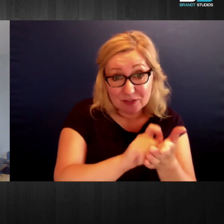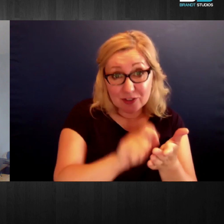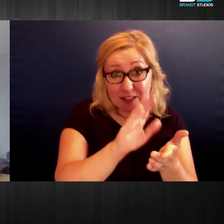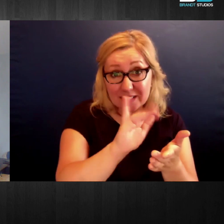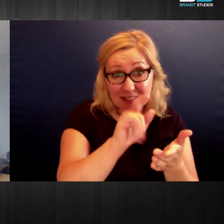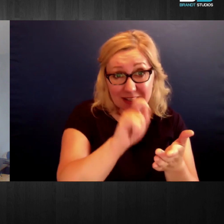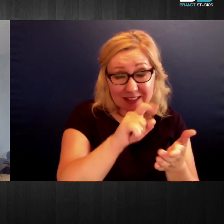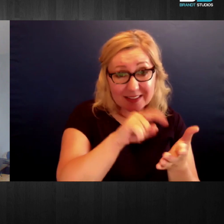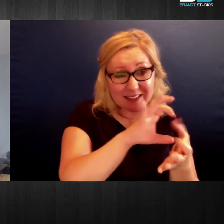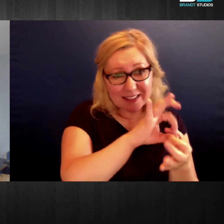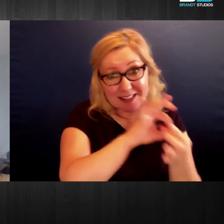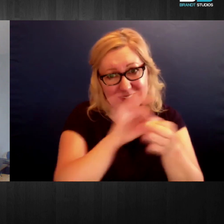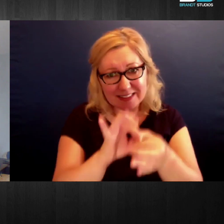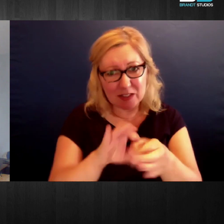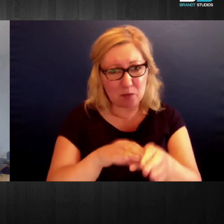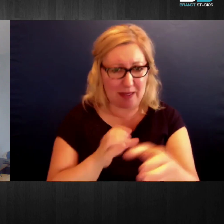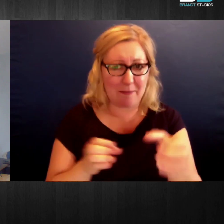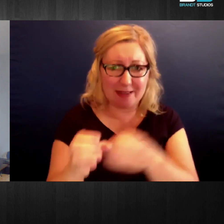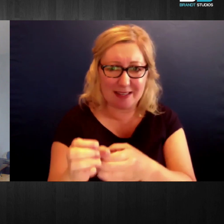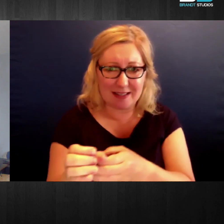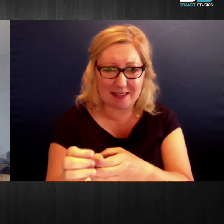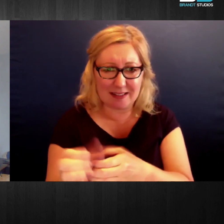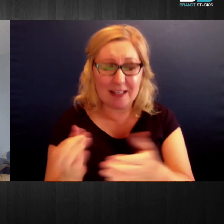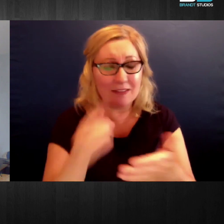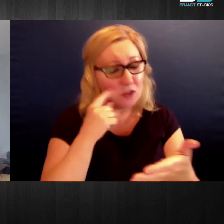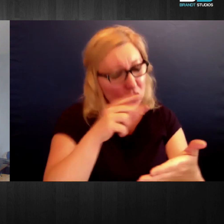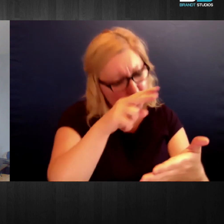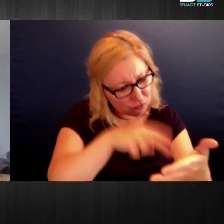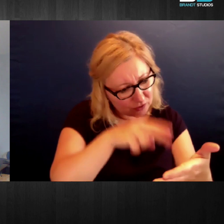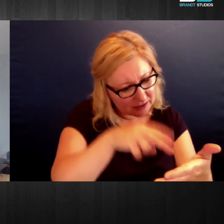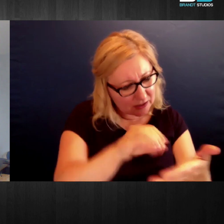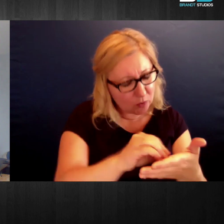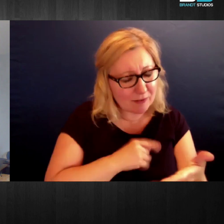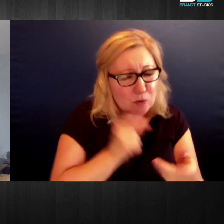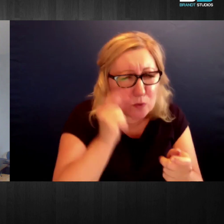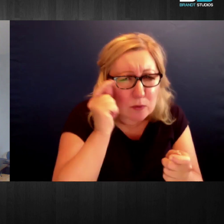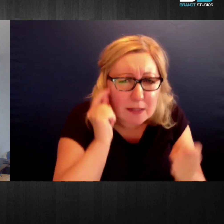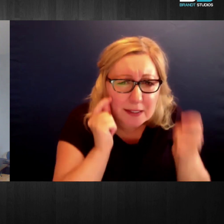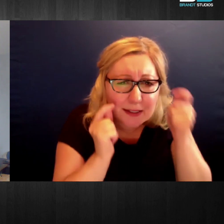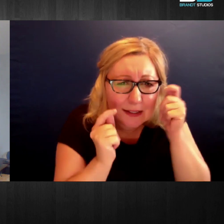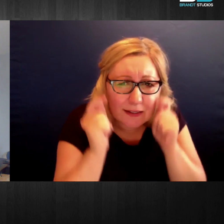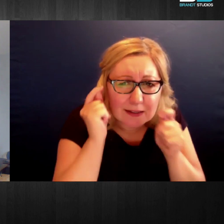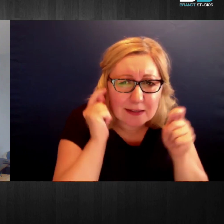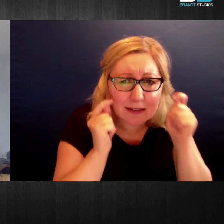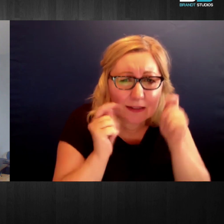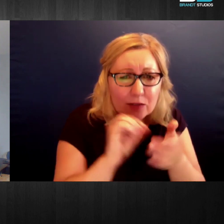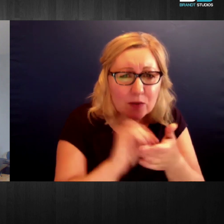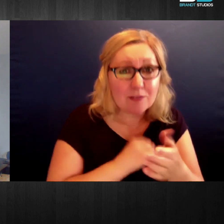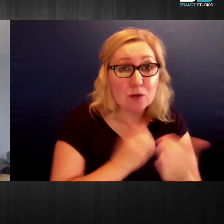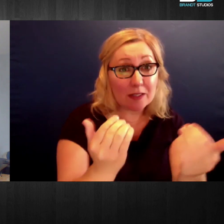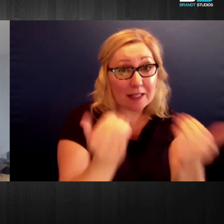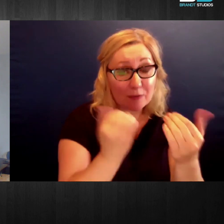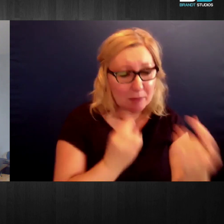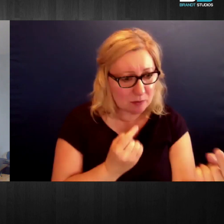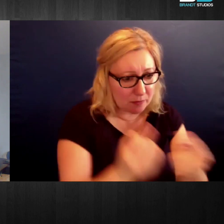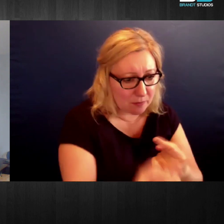So there's a back and forth of information. There's a point of view of the character you're reading, the character that they interact